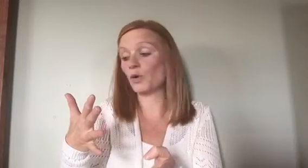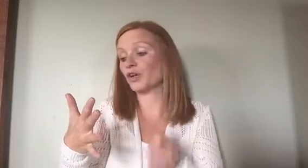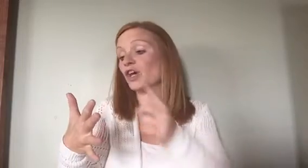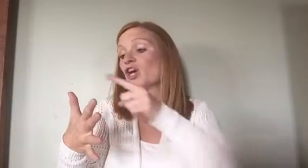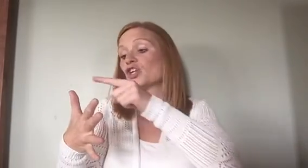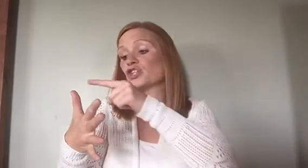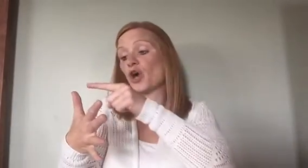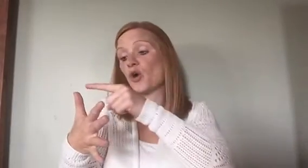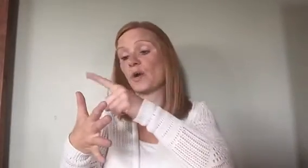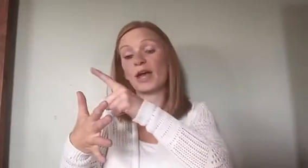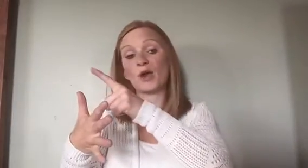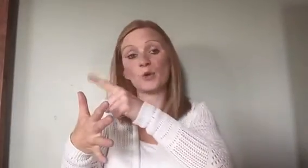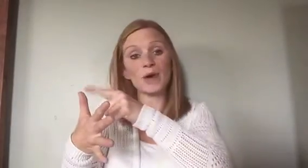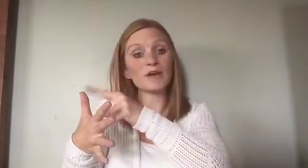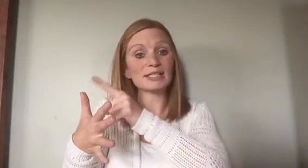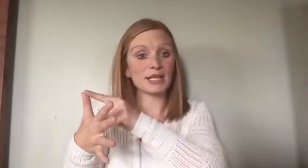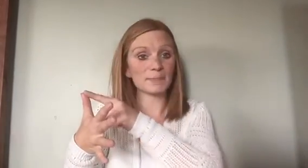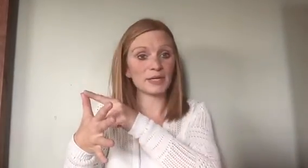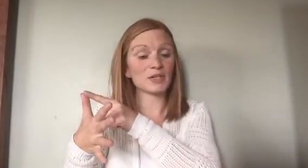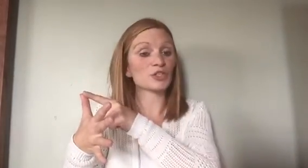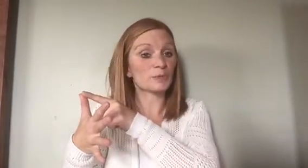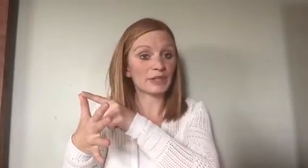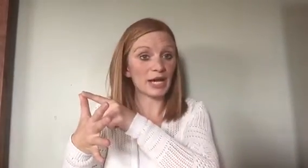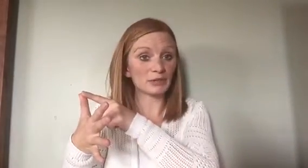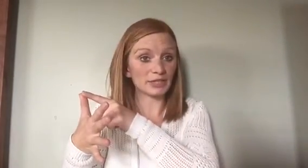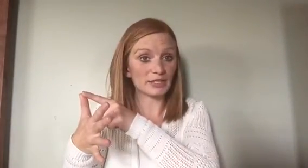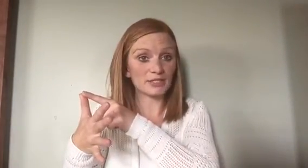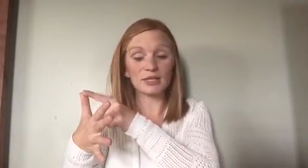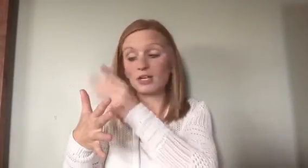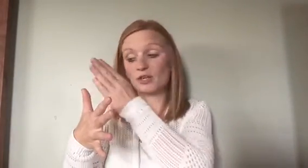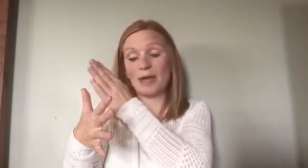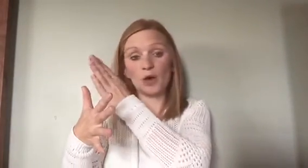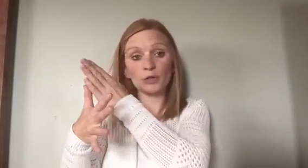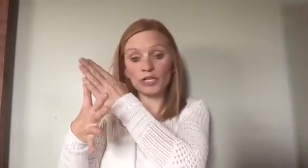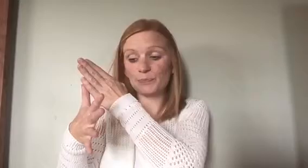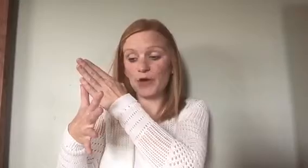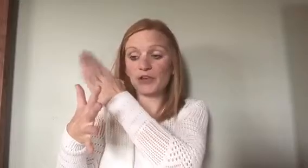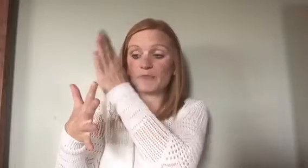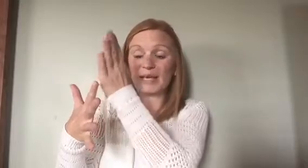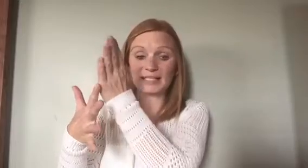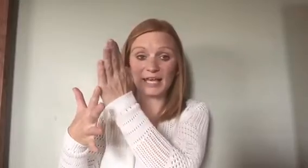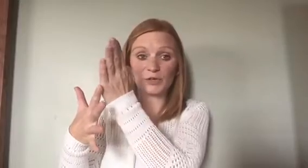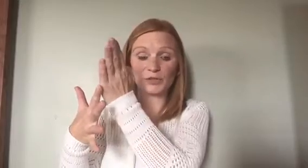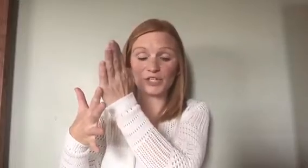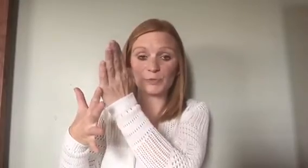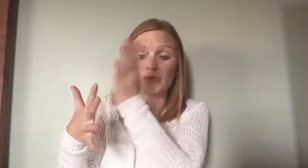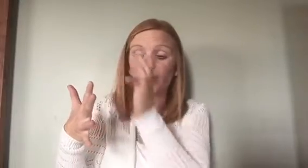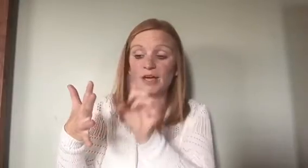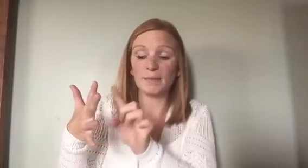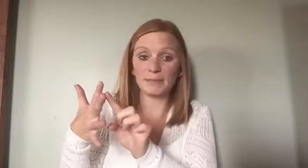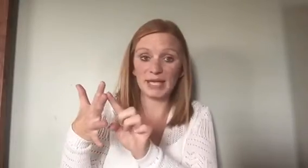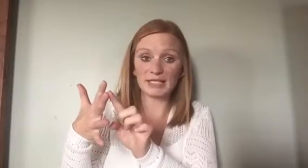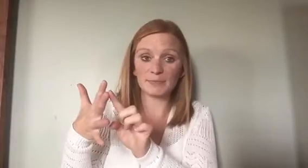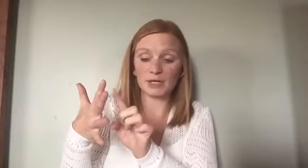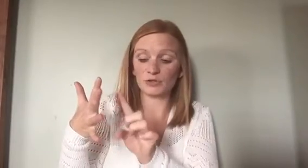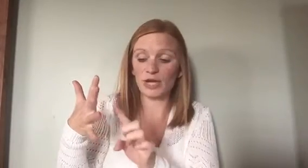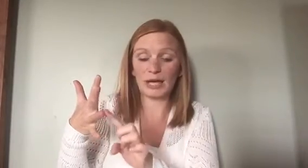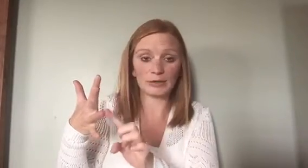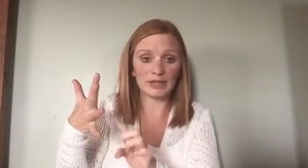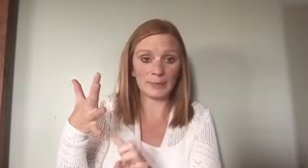order. So whoever I set up here is going to be the eldest. So my oldest brother, my second oldest brother, me as the middle child, and then my